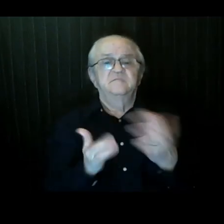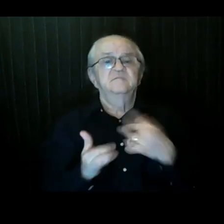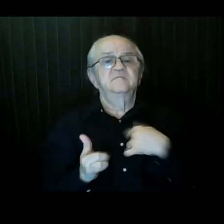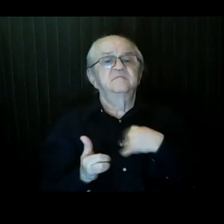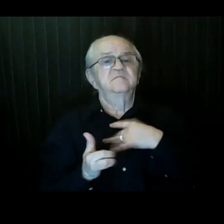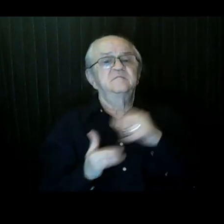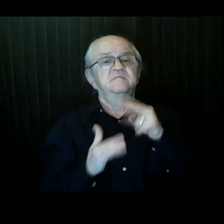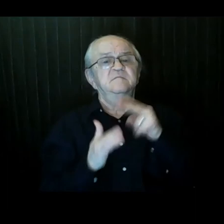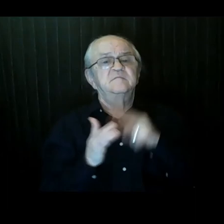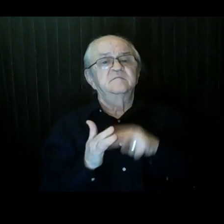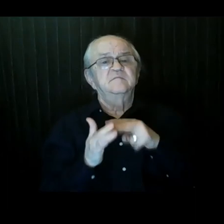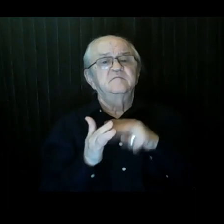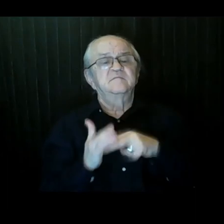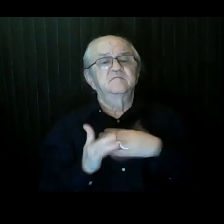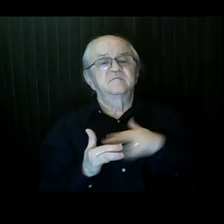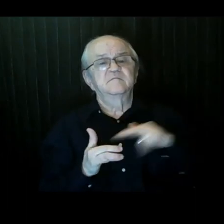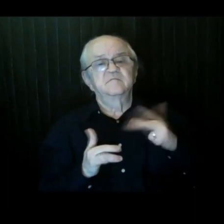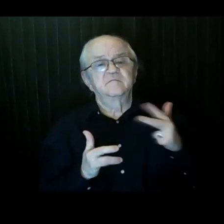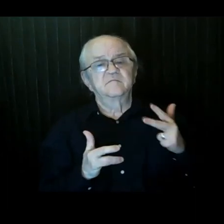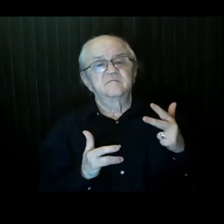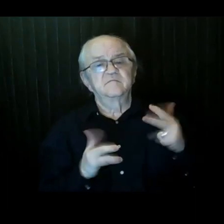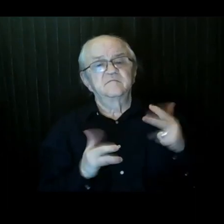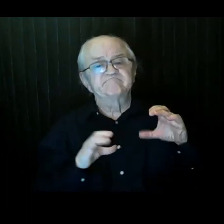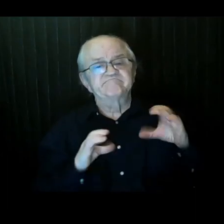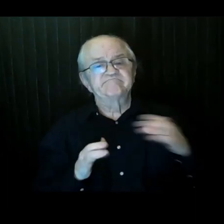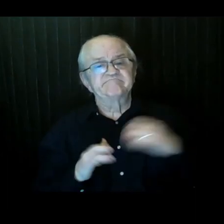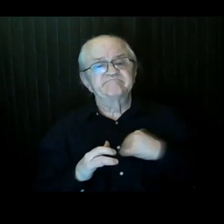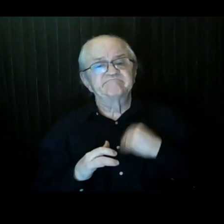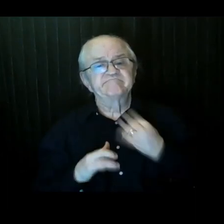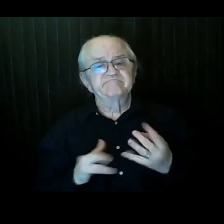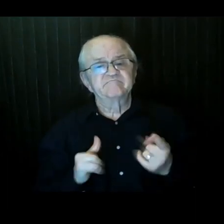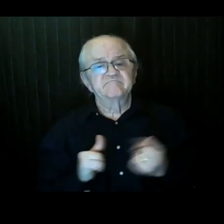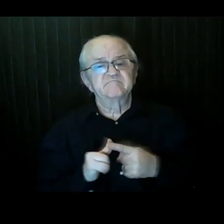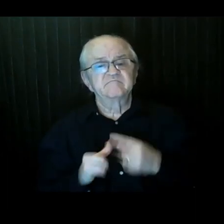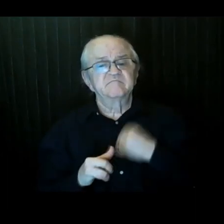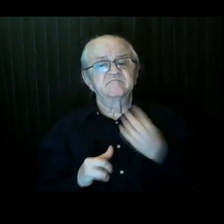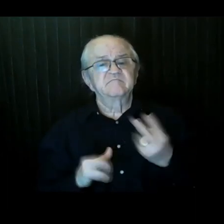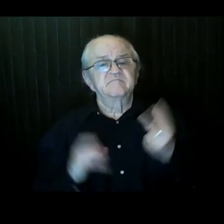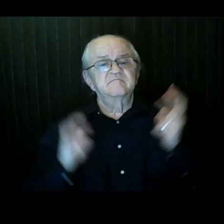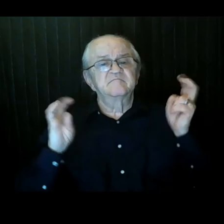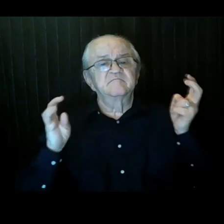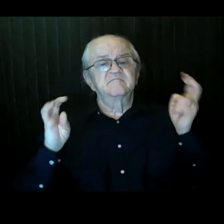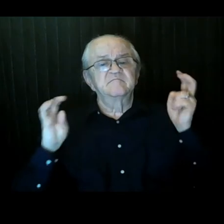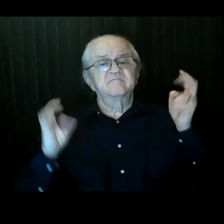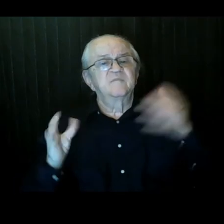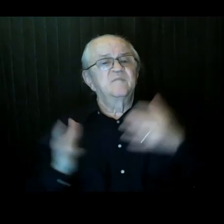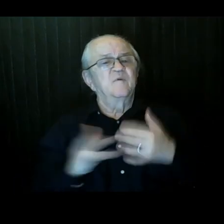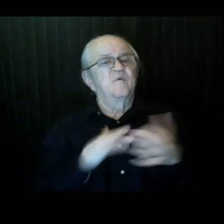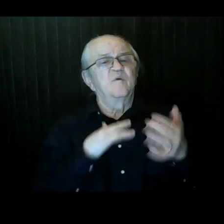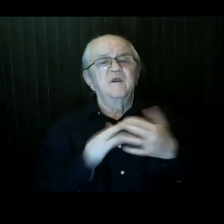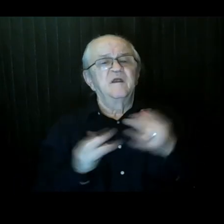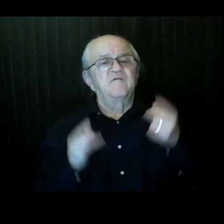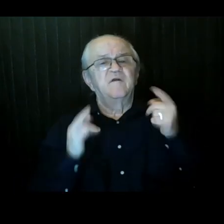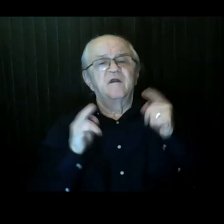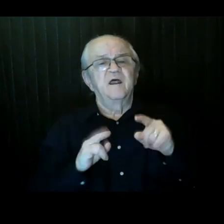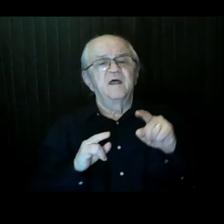read my third collection of poetry. And for my first selection, I'm going to read a poem entitled, Whatever Happened to